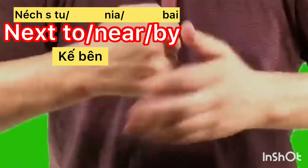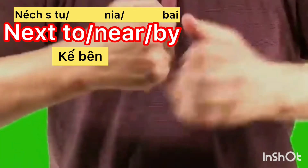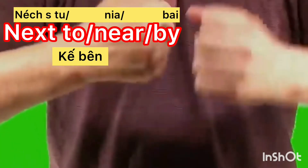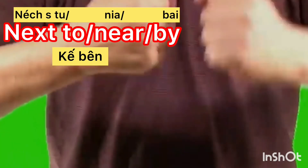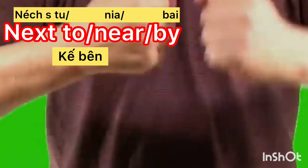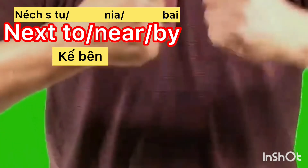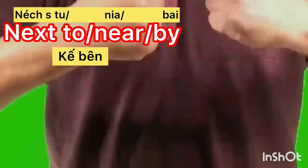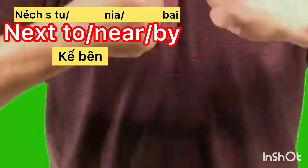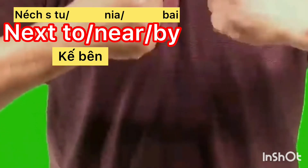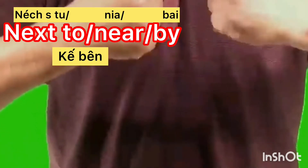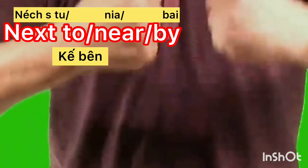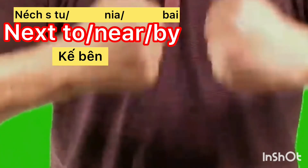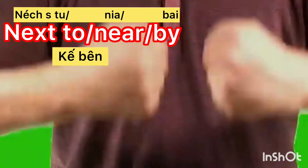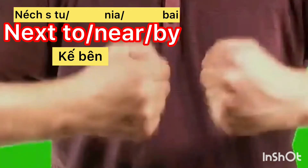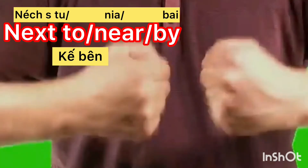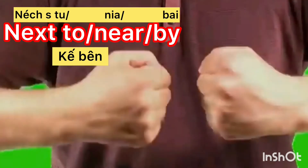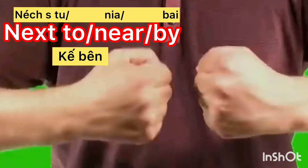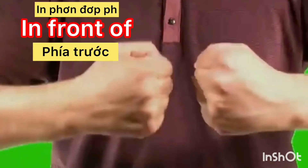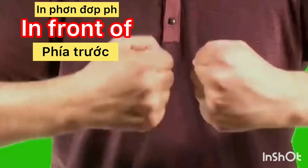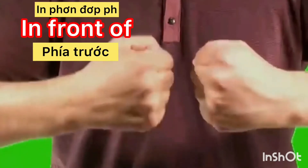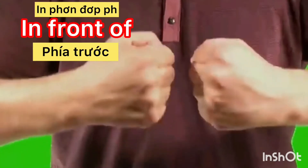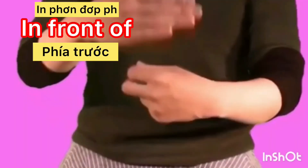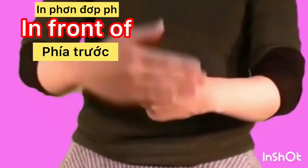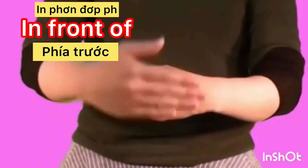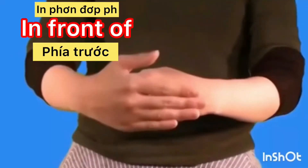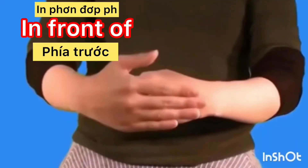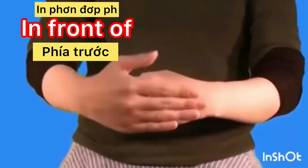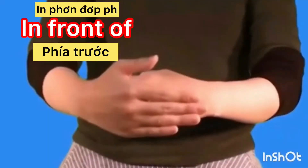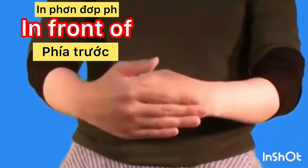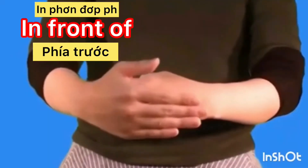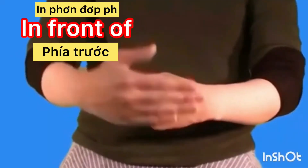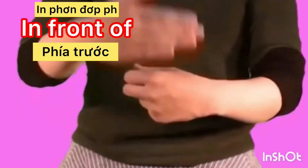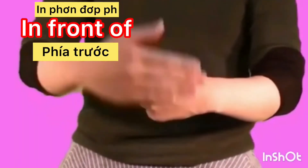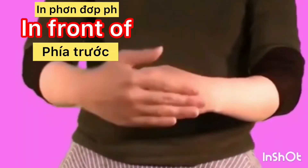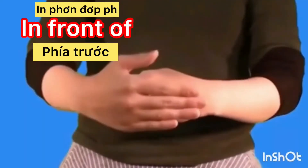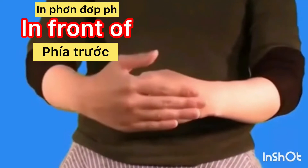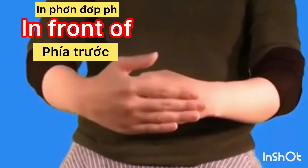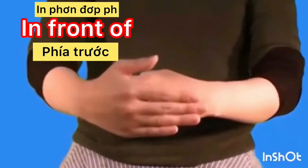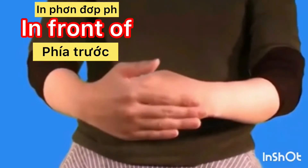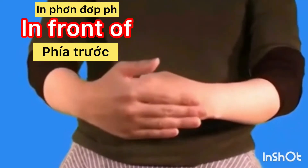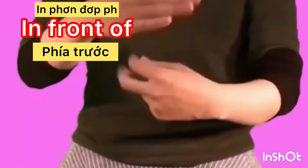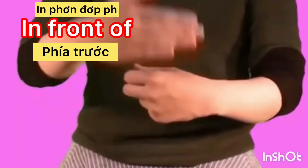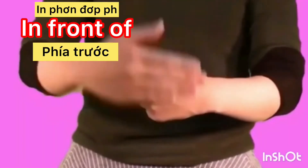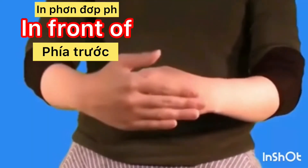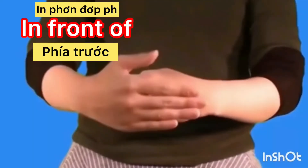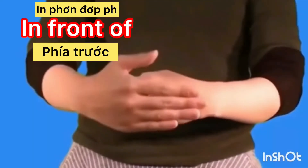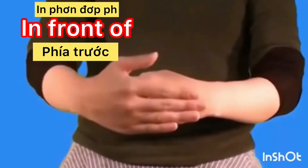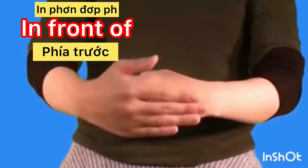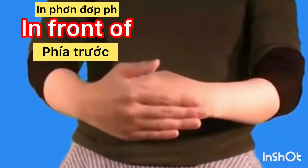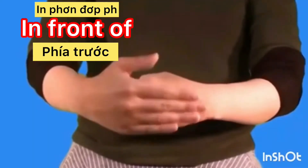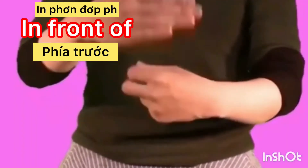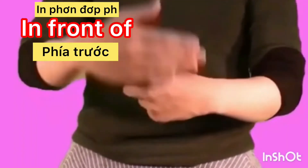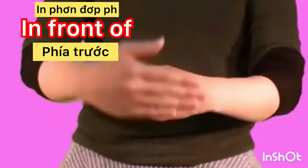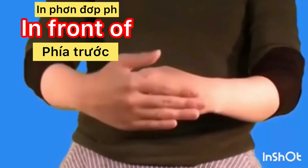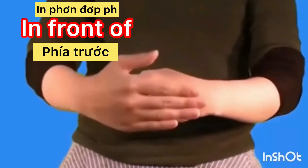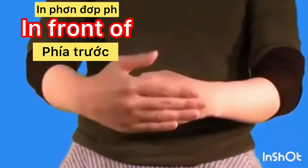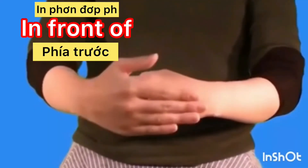to. Near. By. In front of. In front of. In front